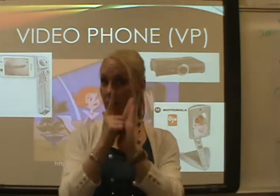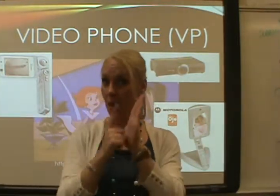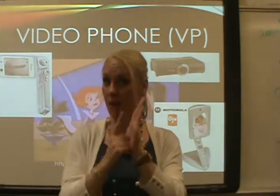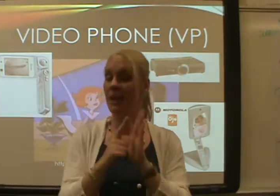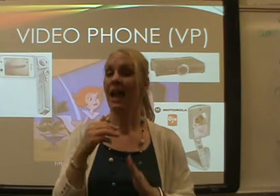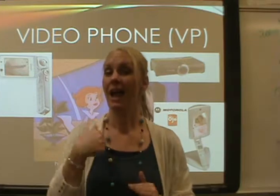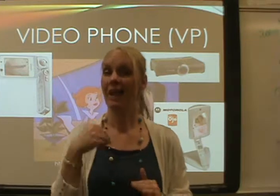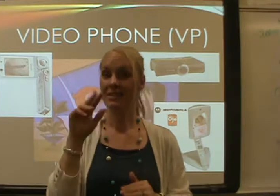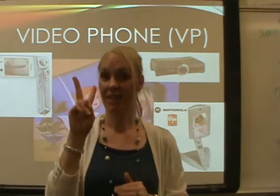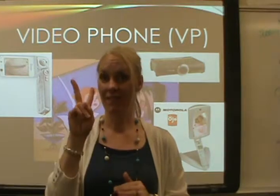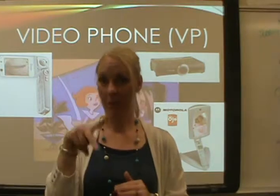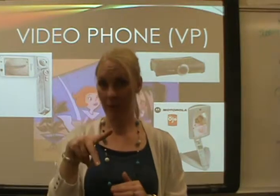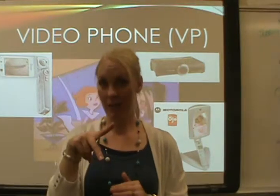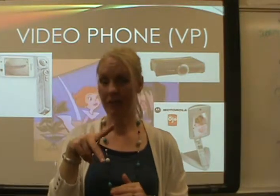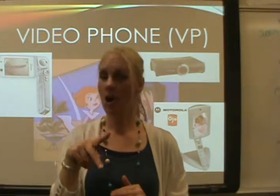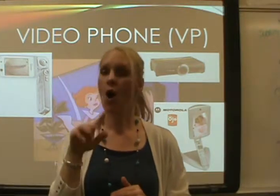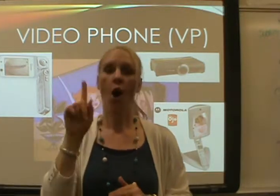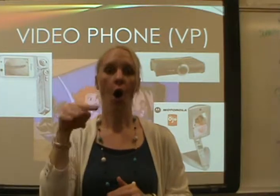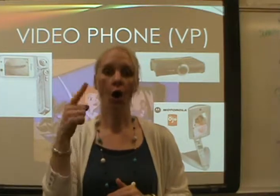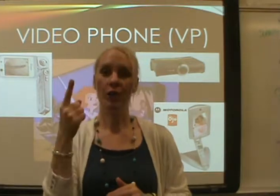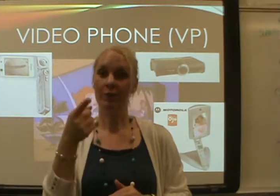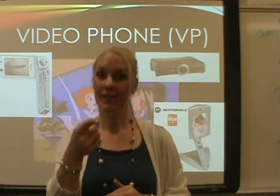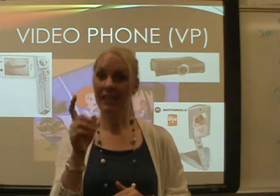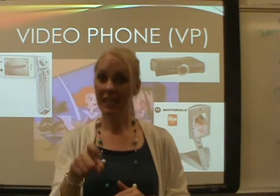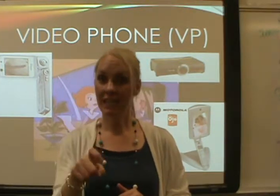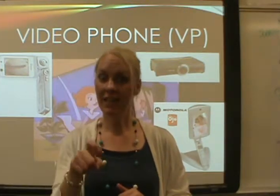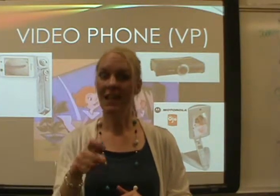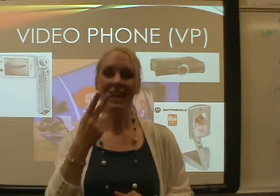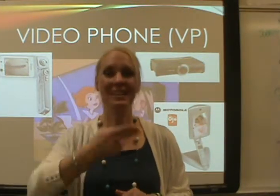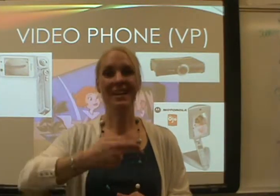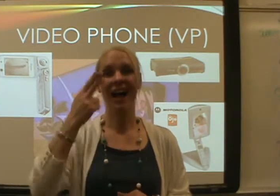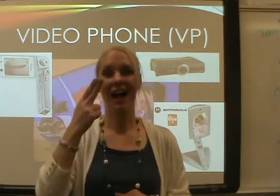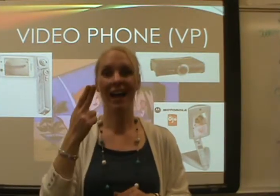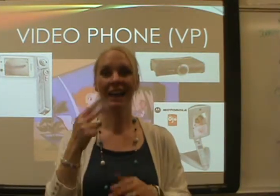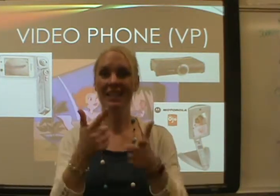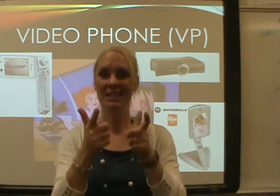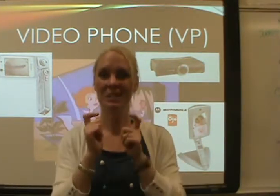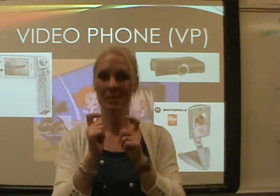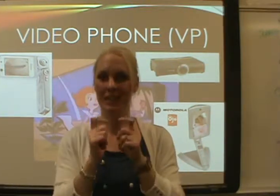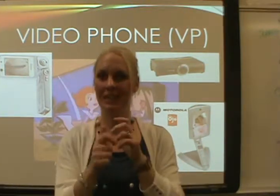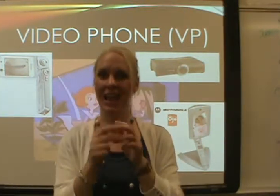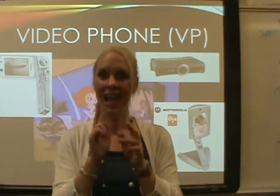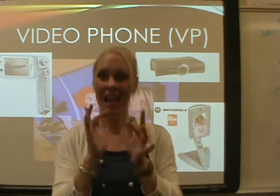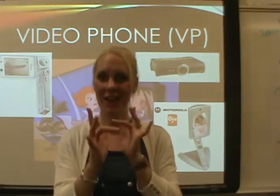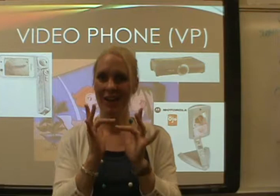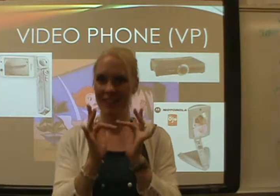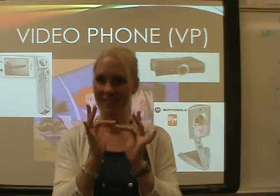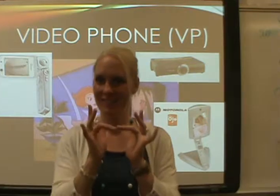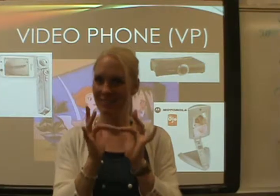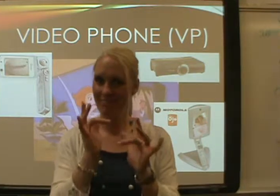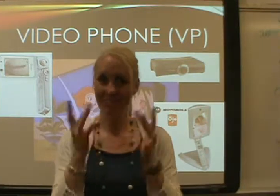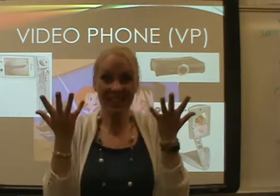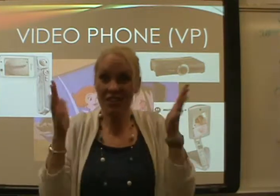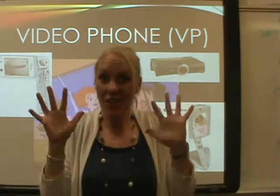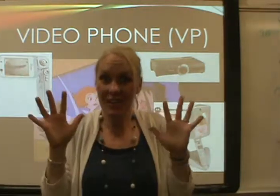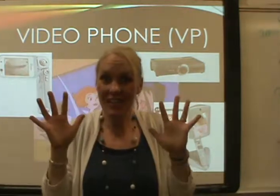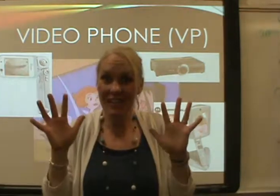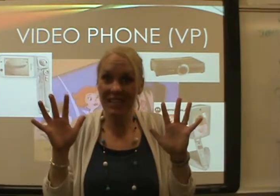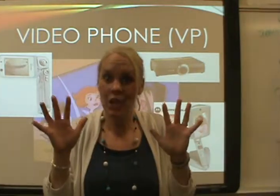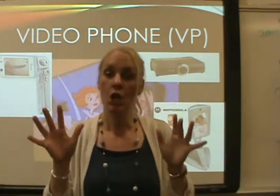mother-in-law has a VP. All you need is high-speed internet. That's all you need. You